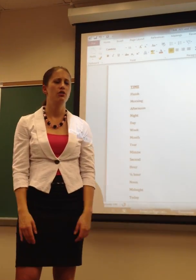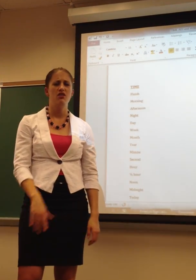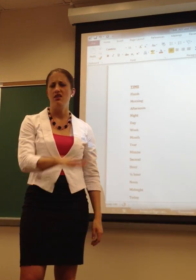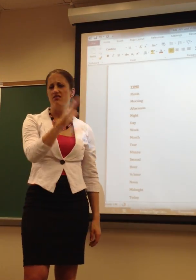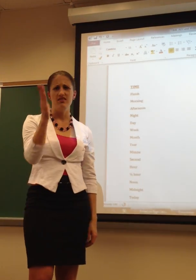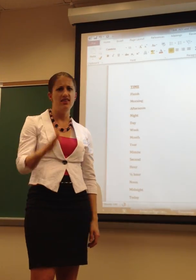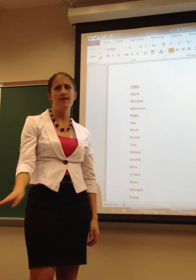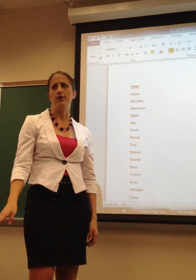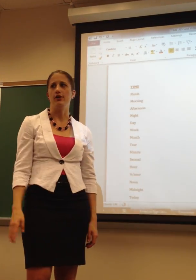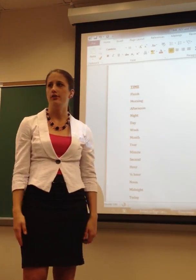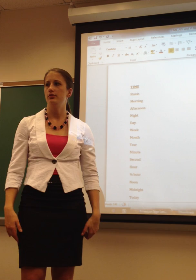Never. Never.